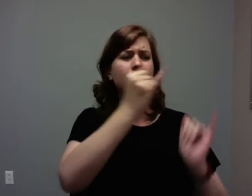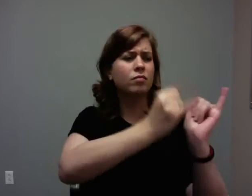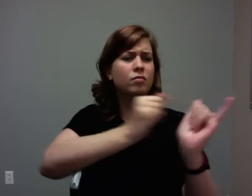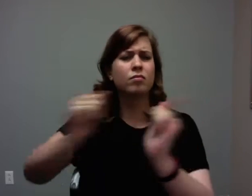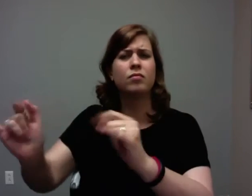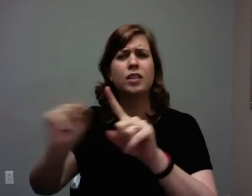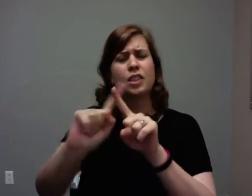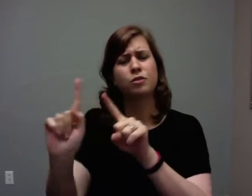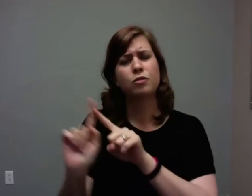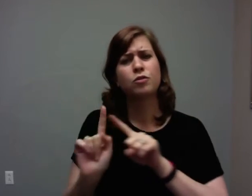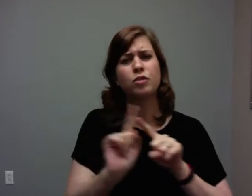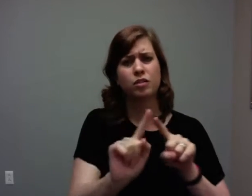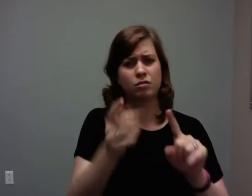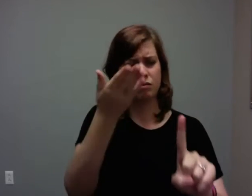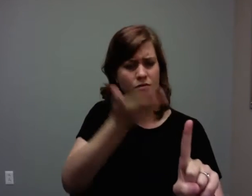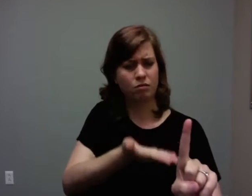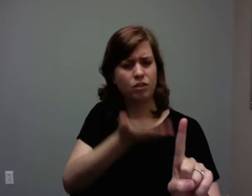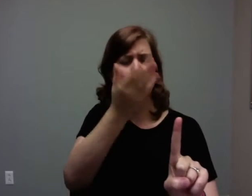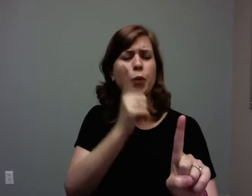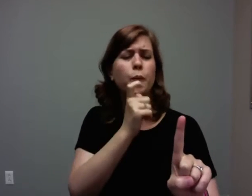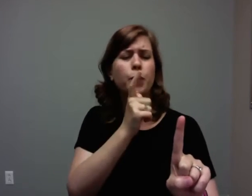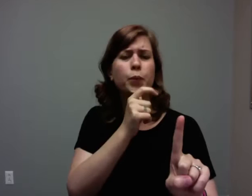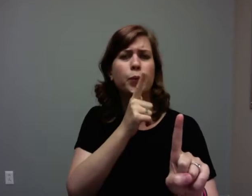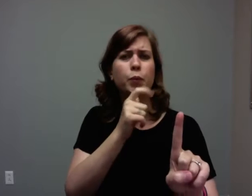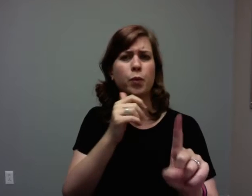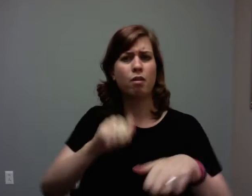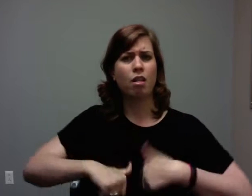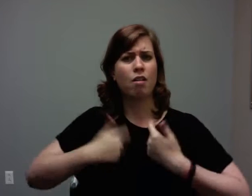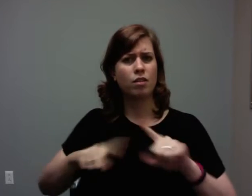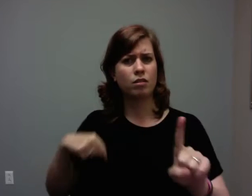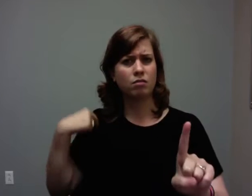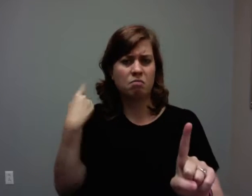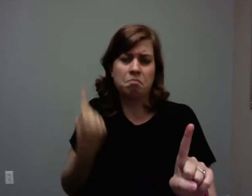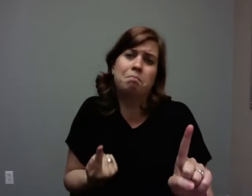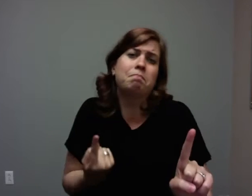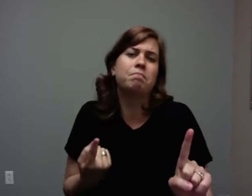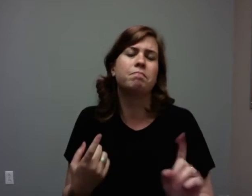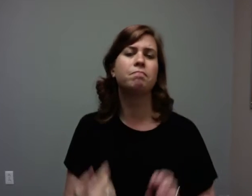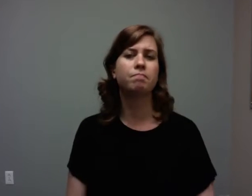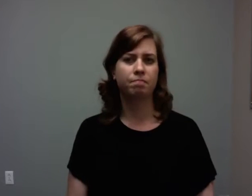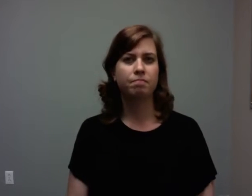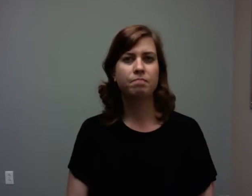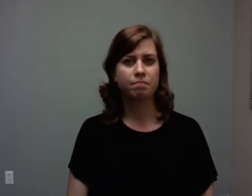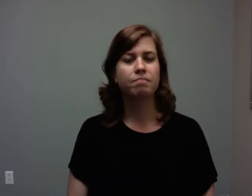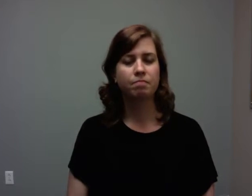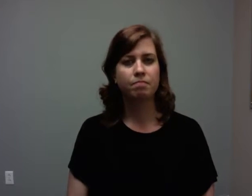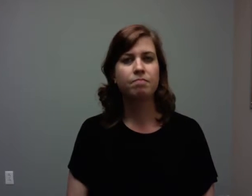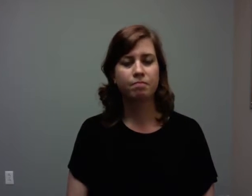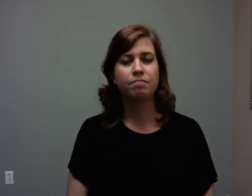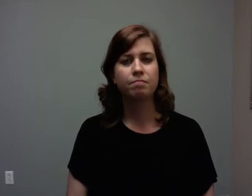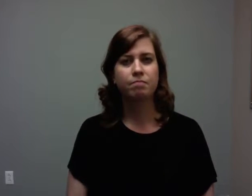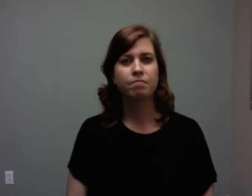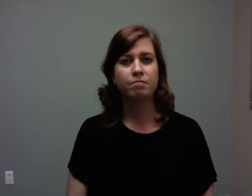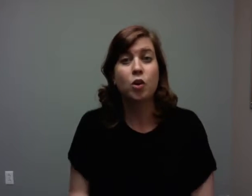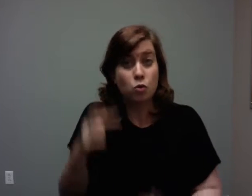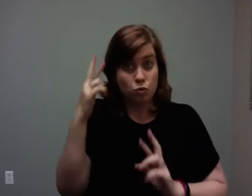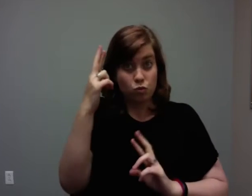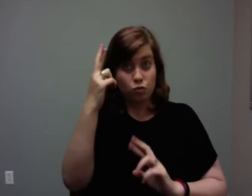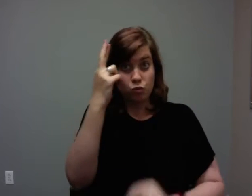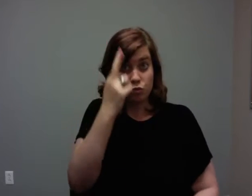happened 40 years ago, in my case, who cares what the reason was? It's how they feel now,